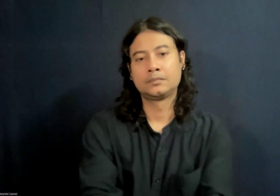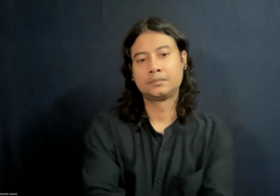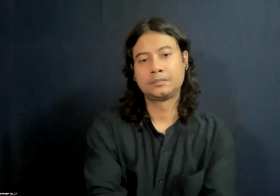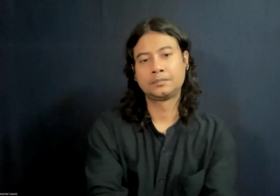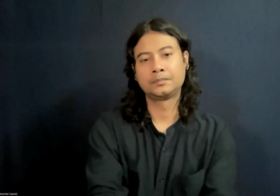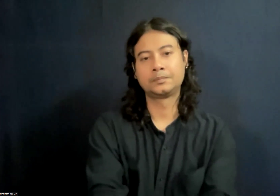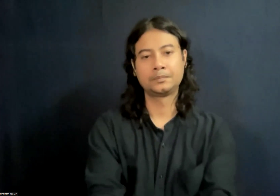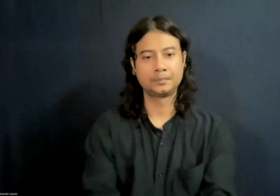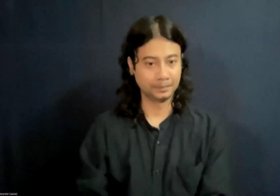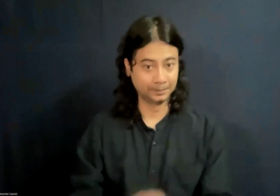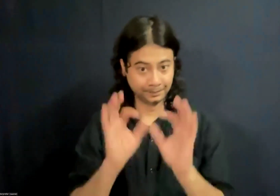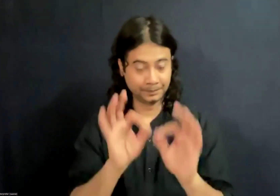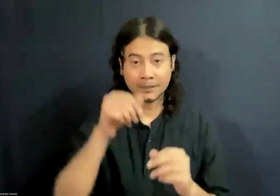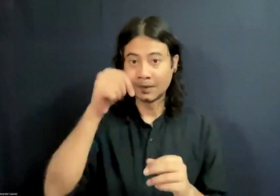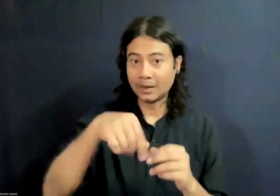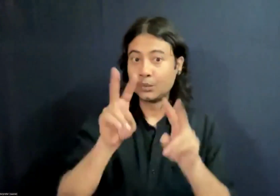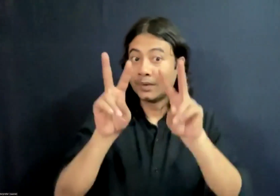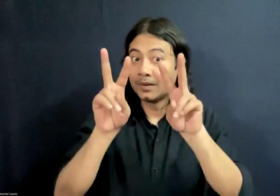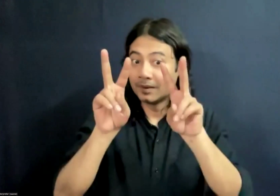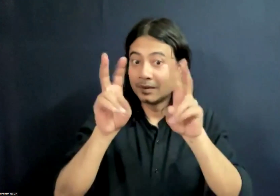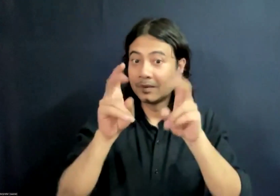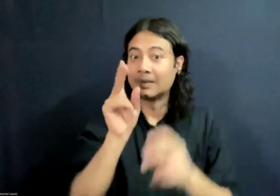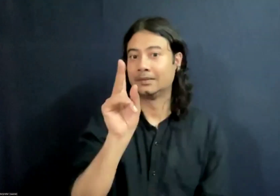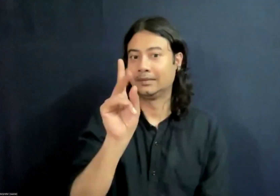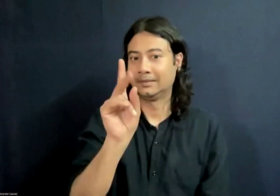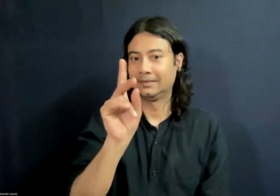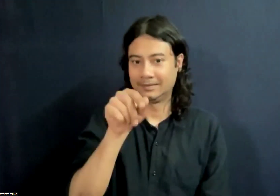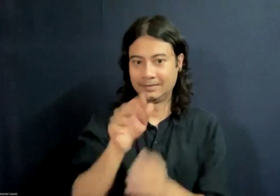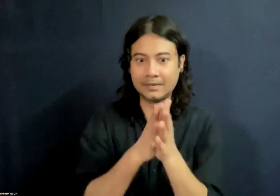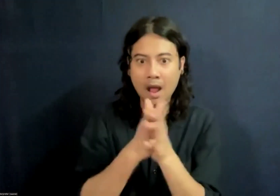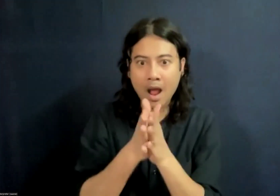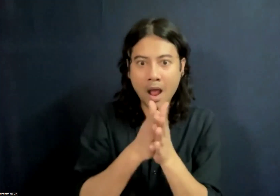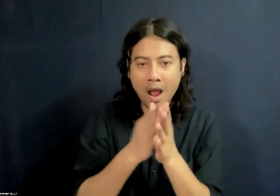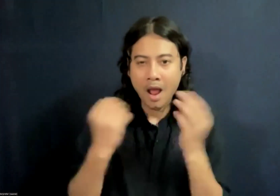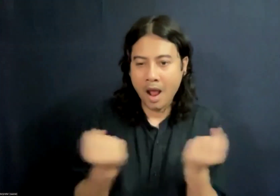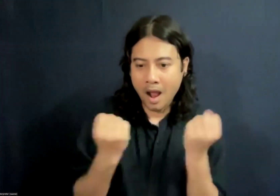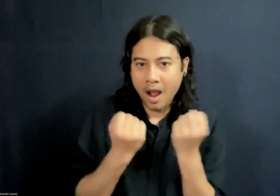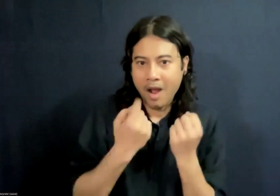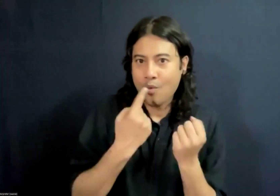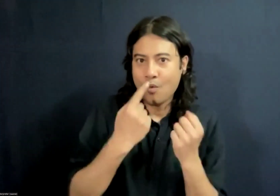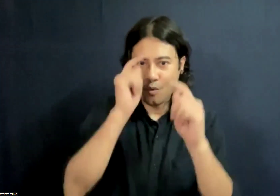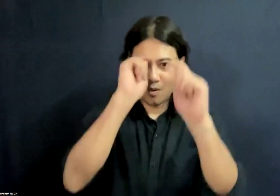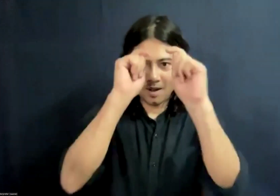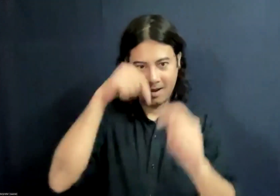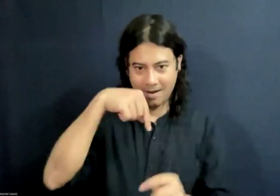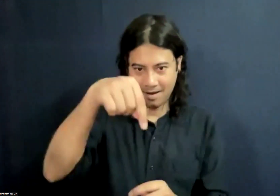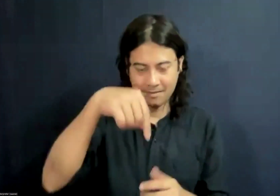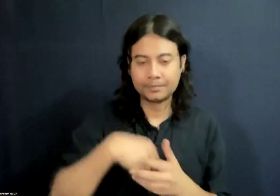So we have started mode of passion. So charity performed with some return, like a